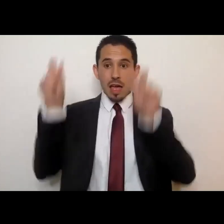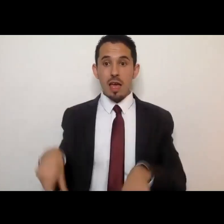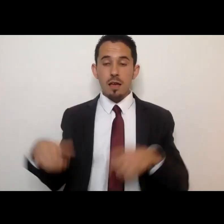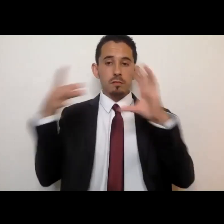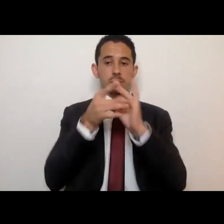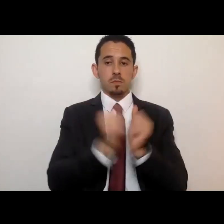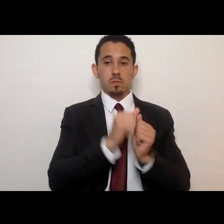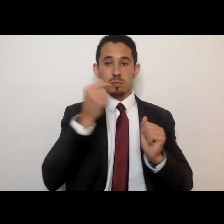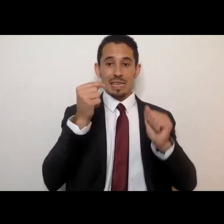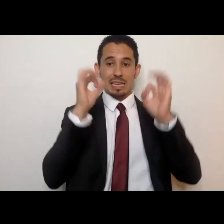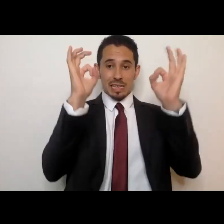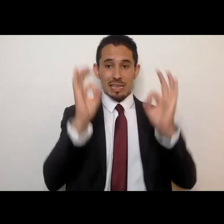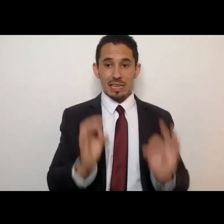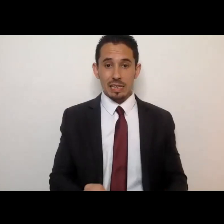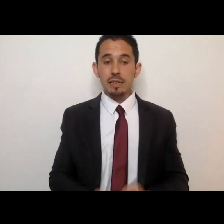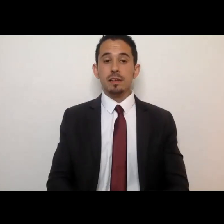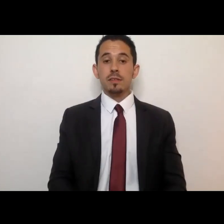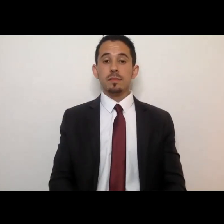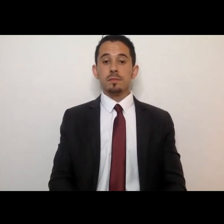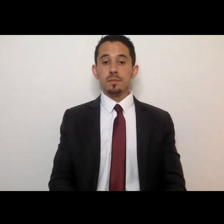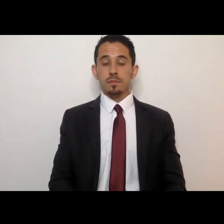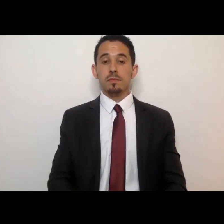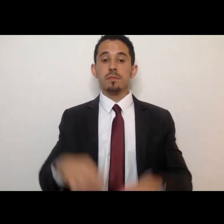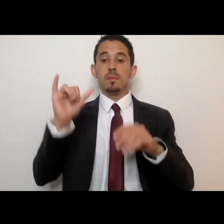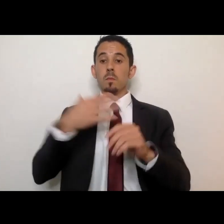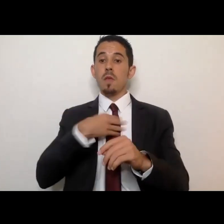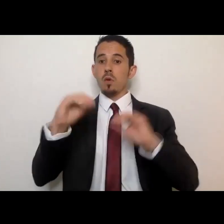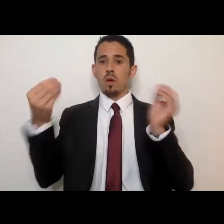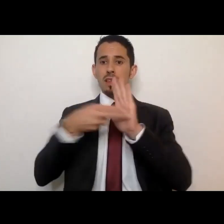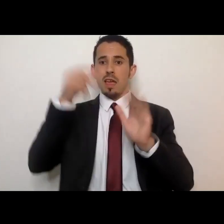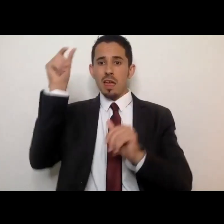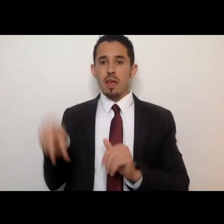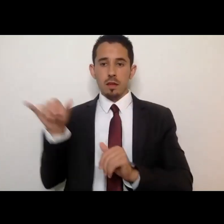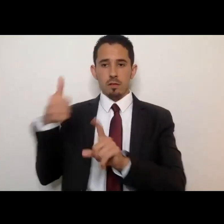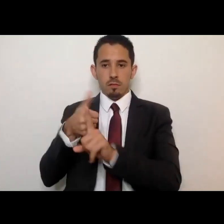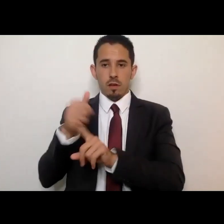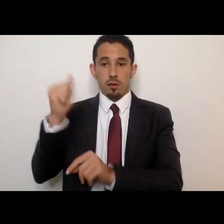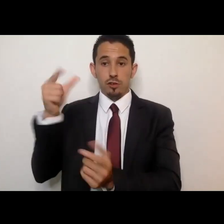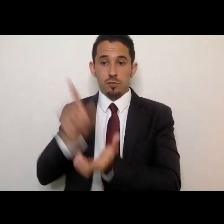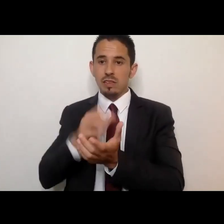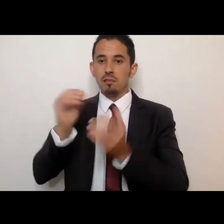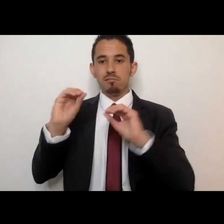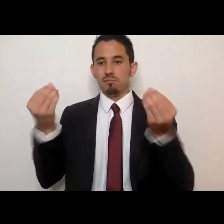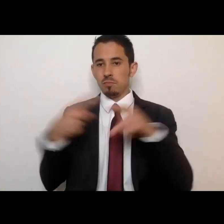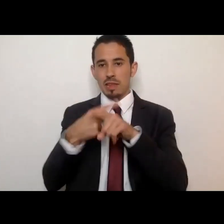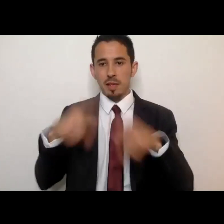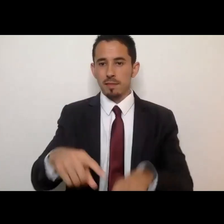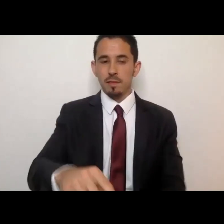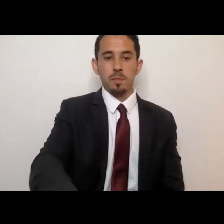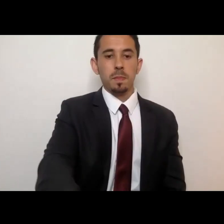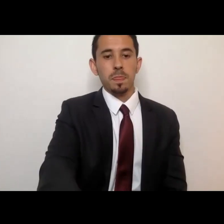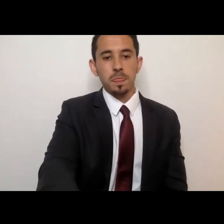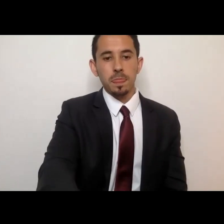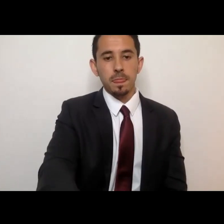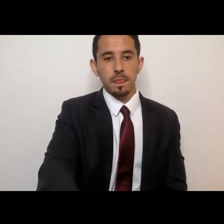The array layout here, next to it, corresponds to those green squares. But in those